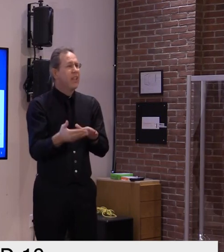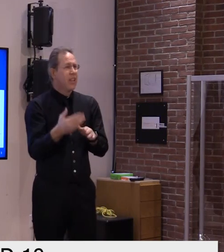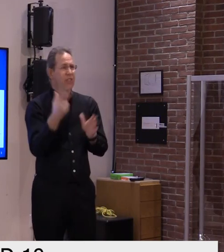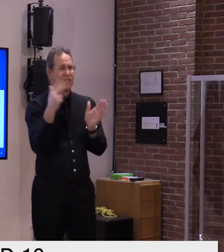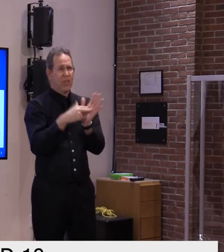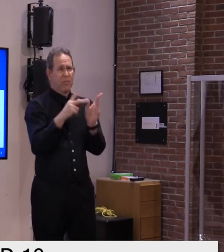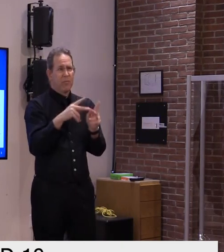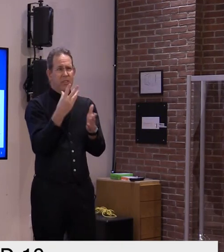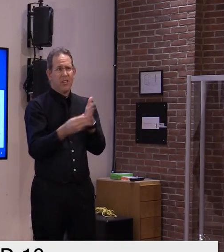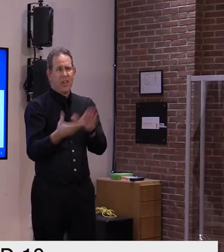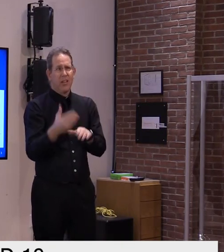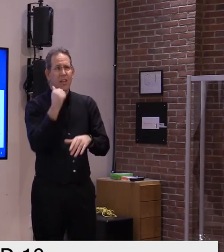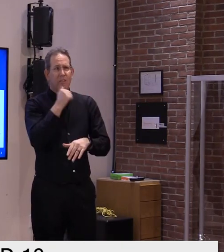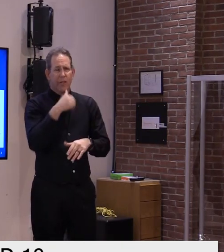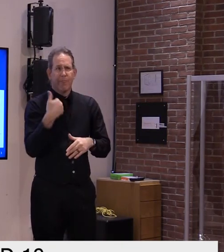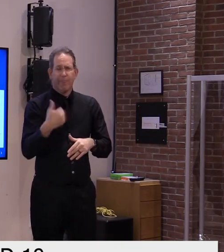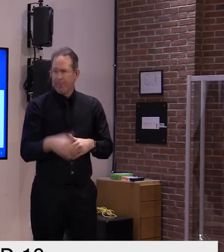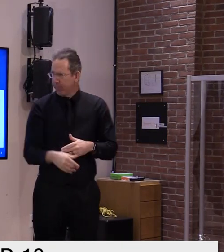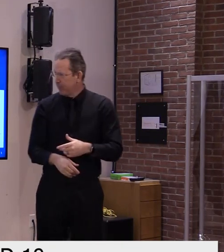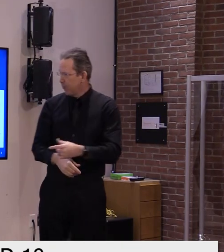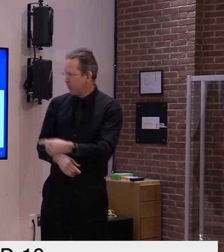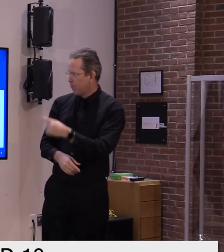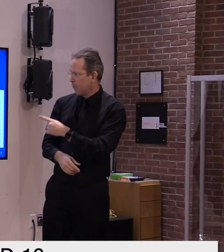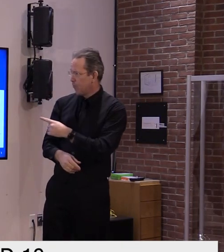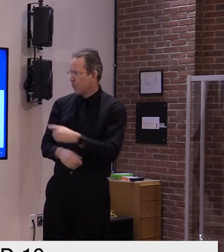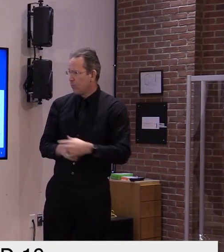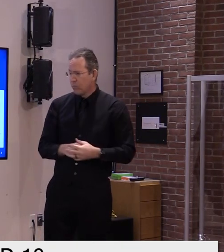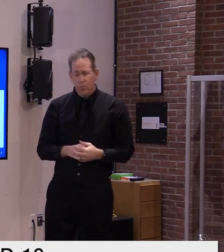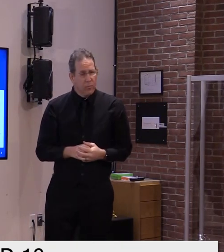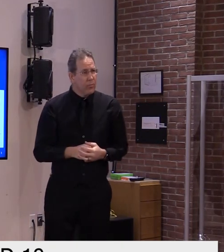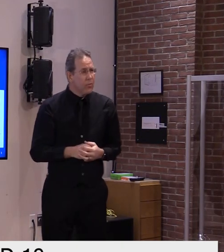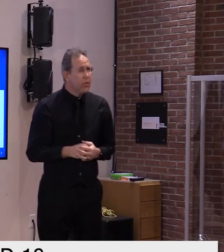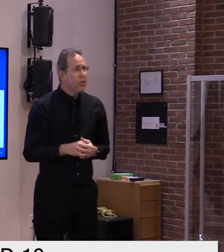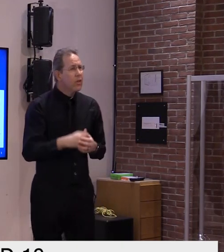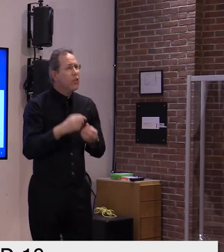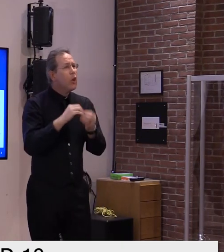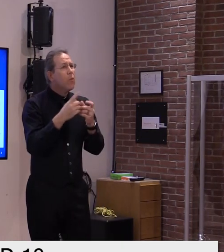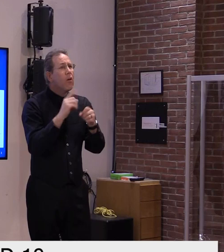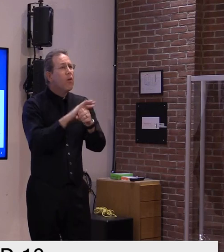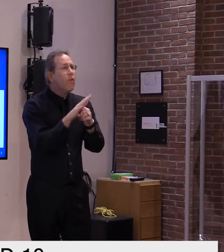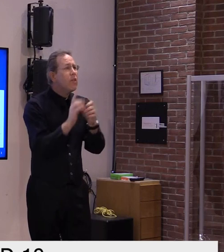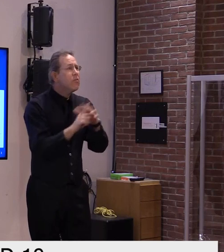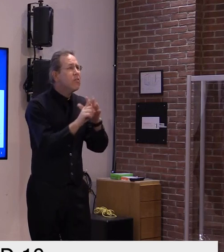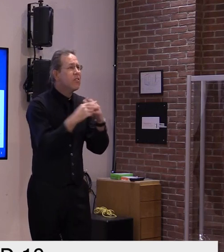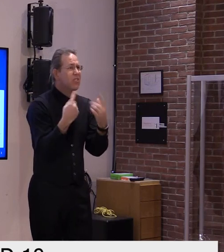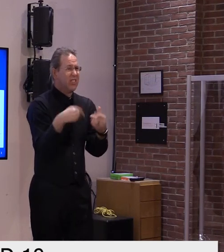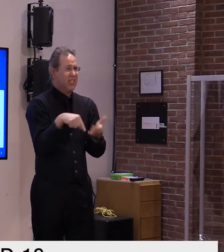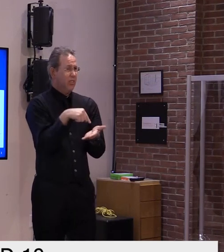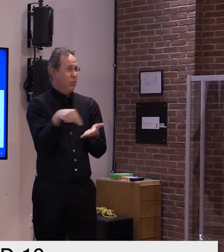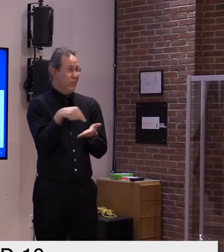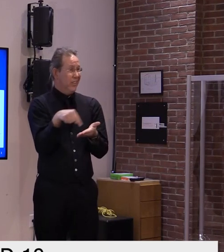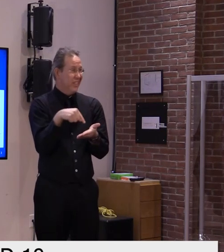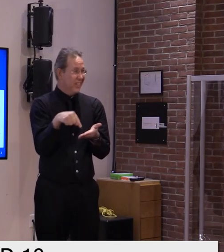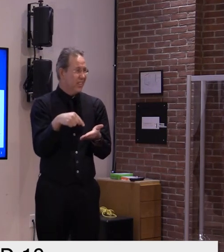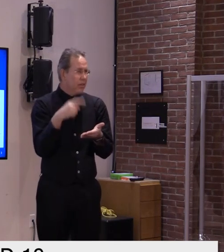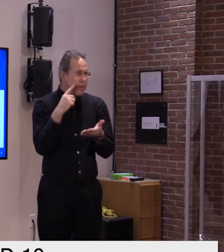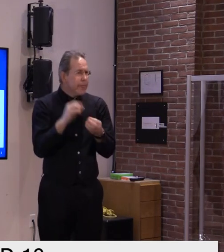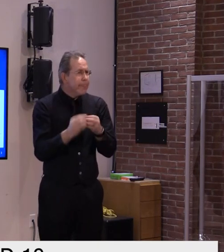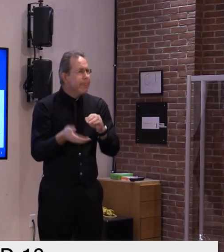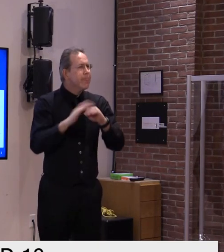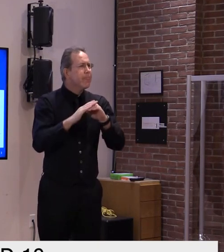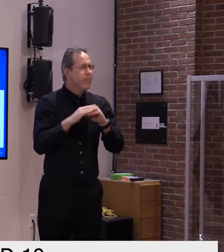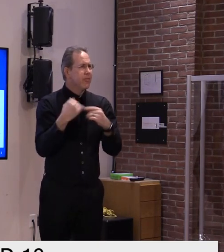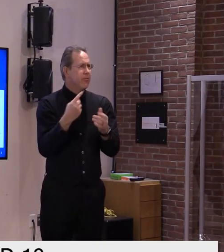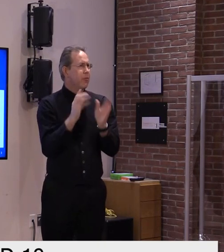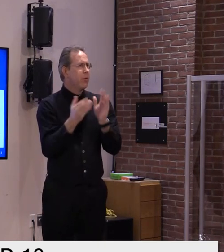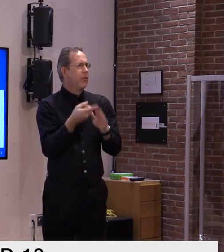the Northeast reported over 200,000 cases, a 17% rise in new cases compared to last week's